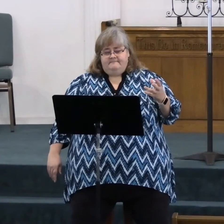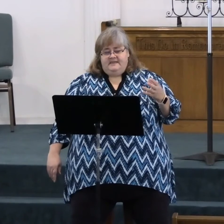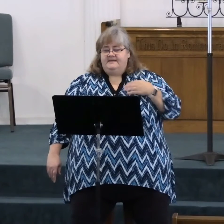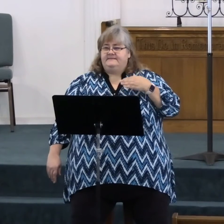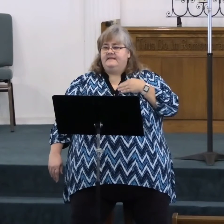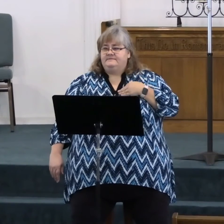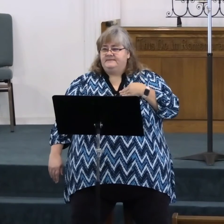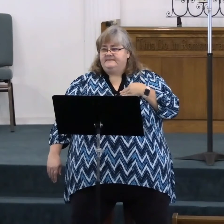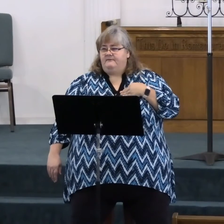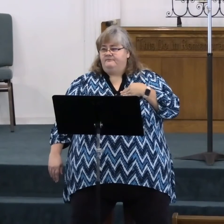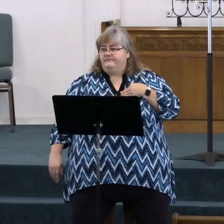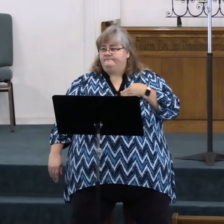I say that to myself.